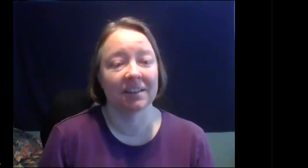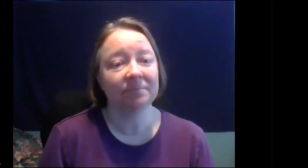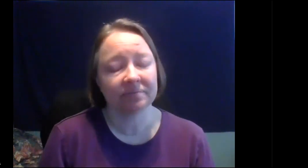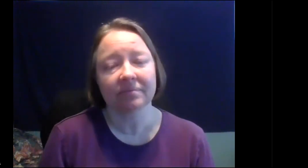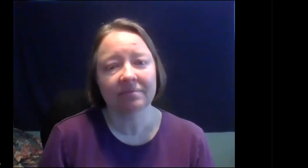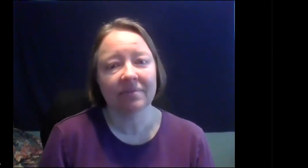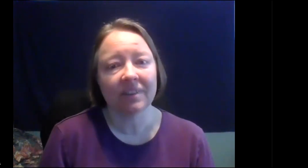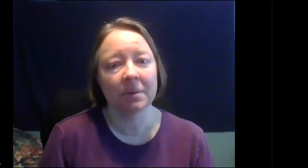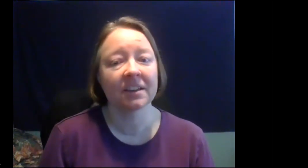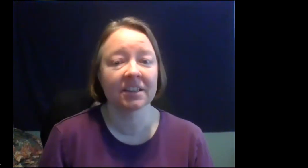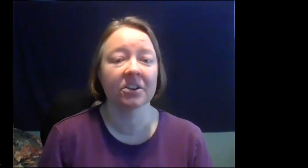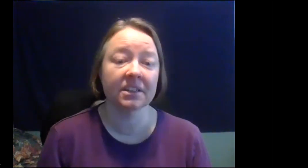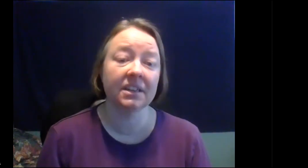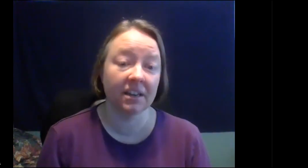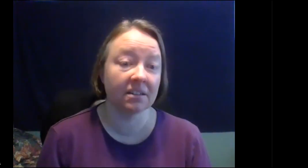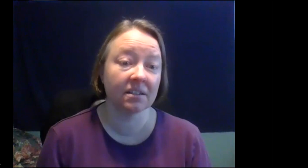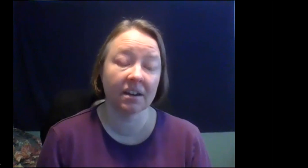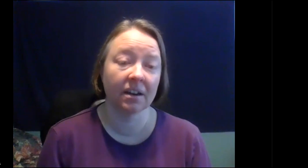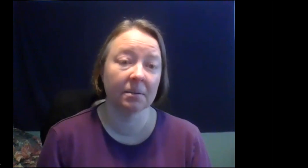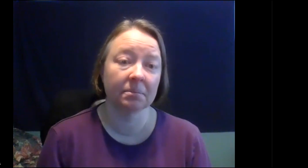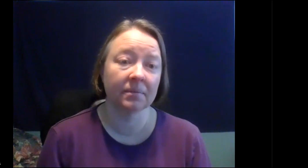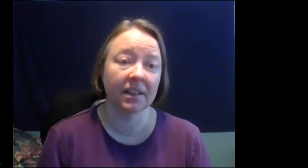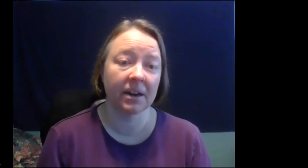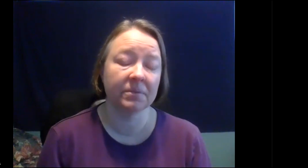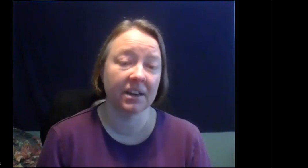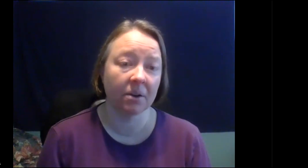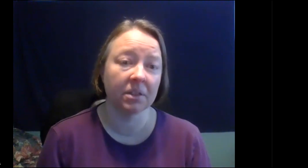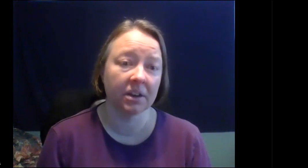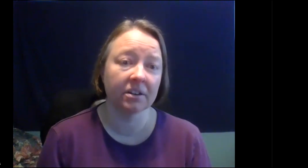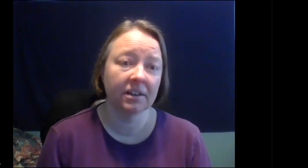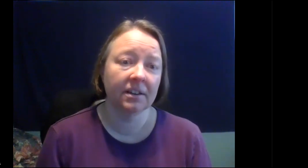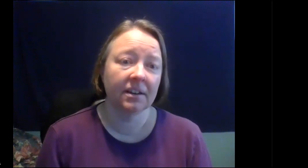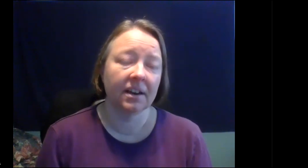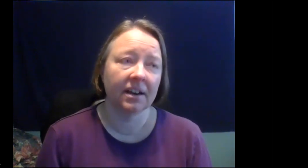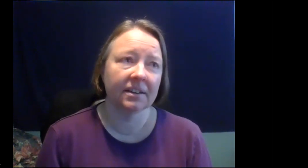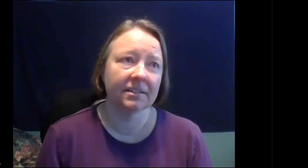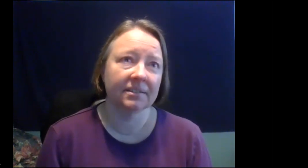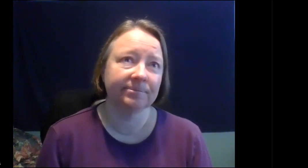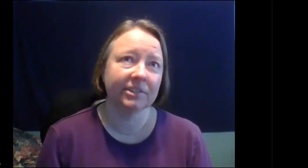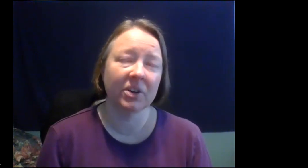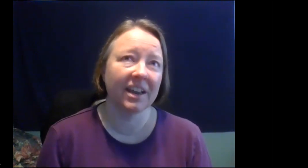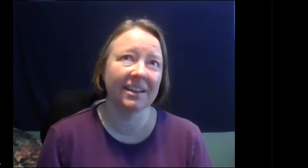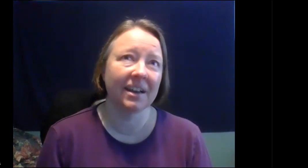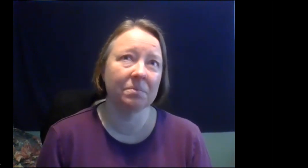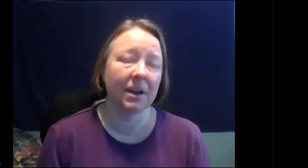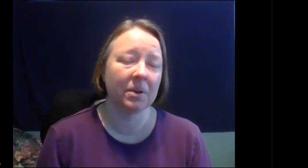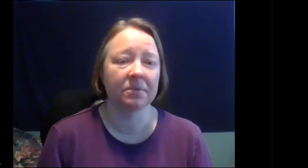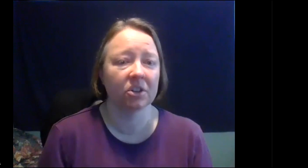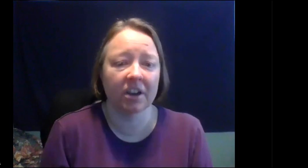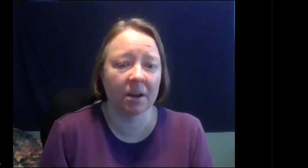busy because there is a need, a lot of need out there. Mhm. So again, I would have to look it